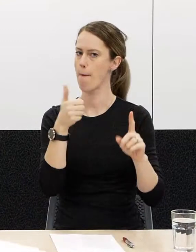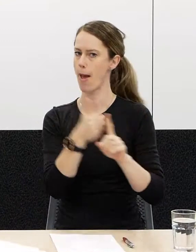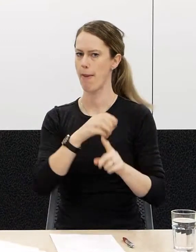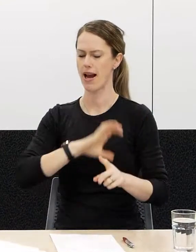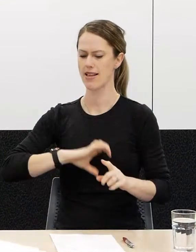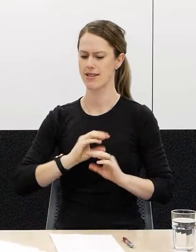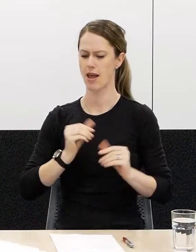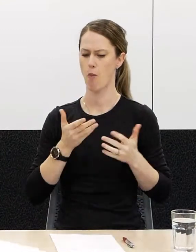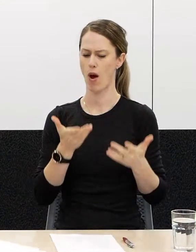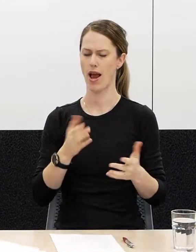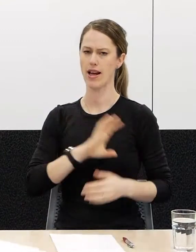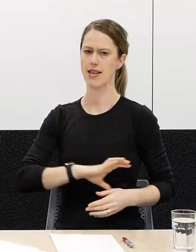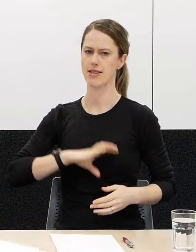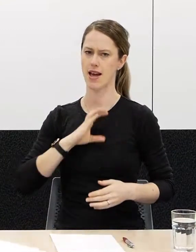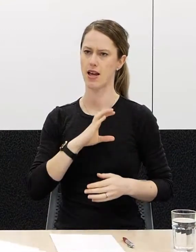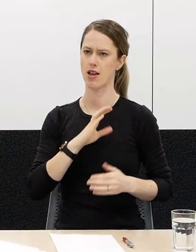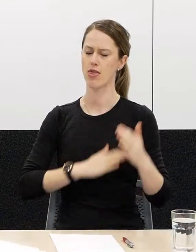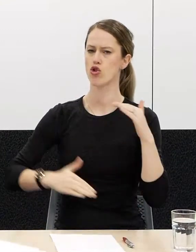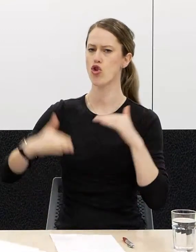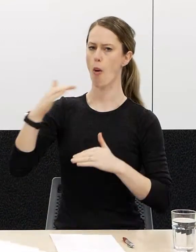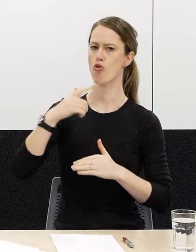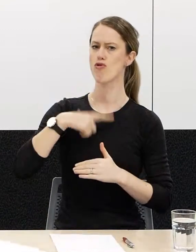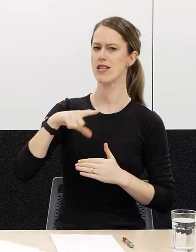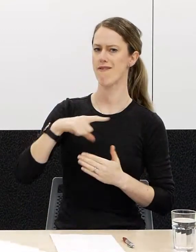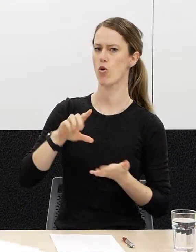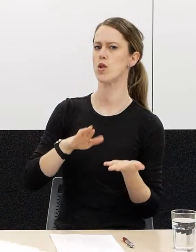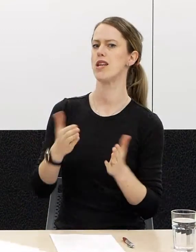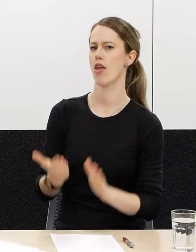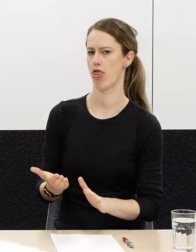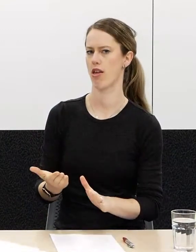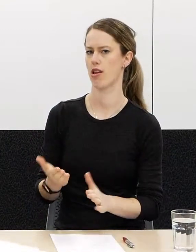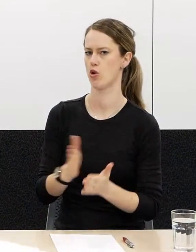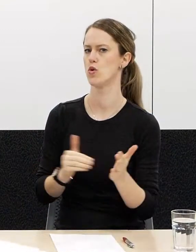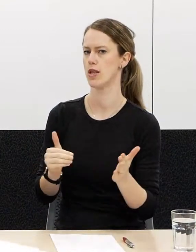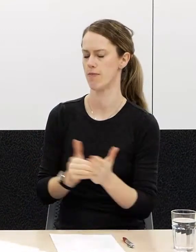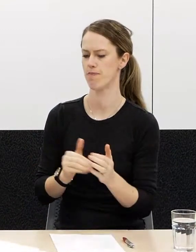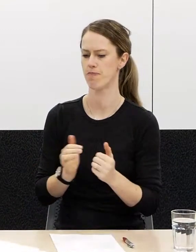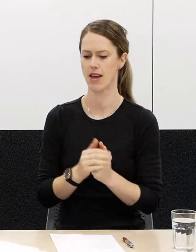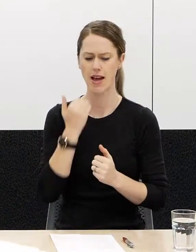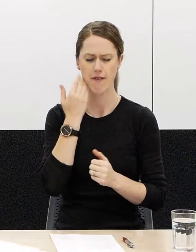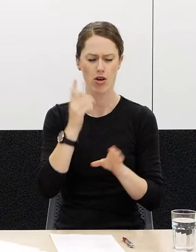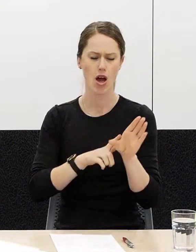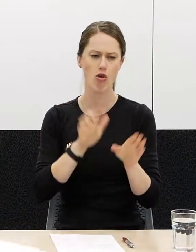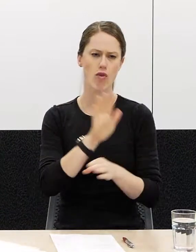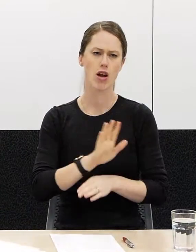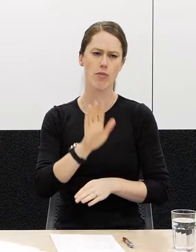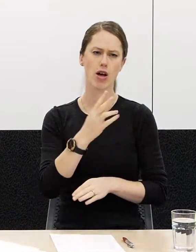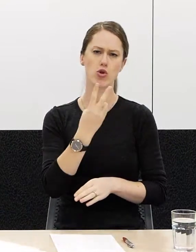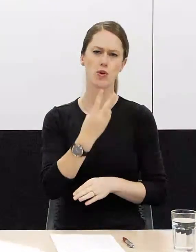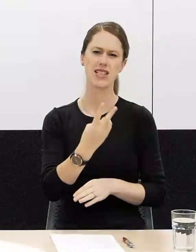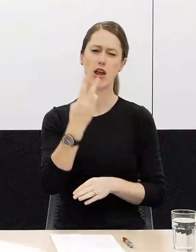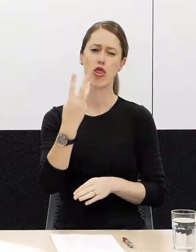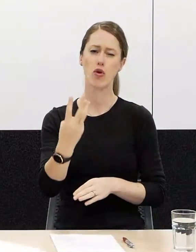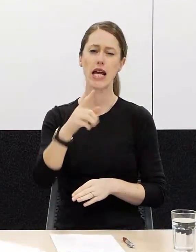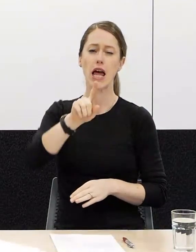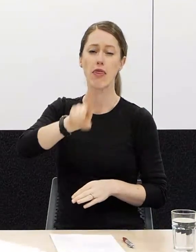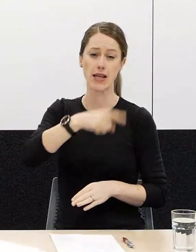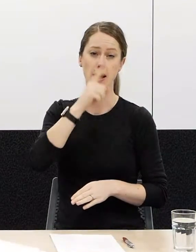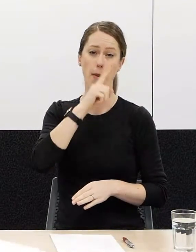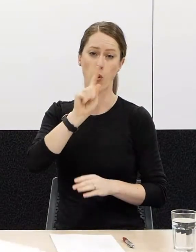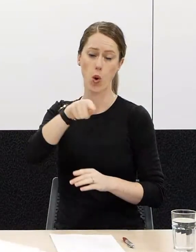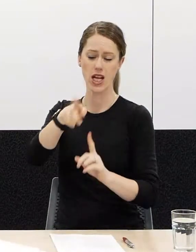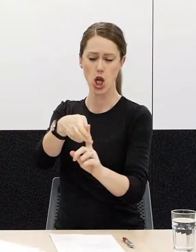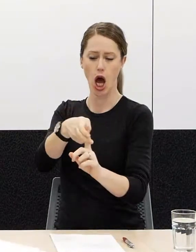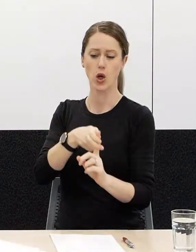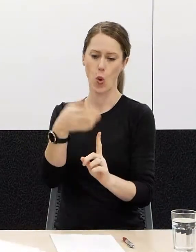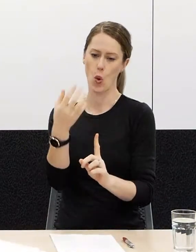way. Cancer is the leading cause of death in New Zealand. Each year, around about 23,000 people are